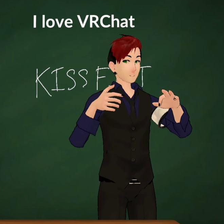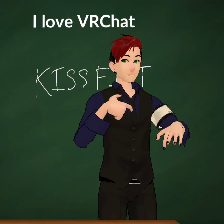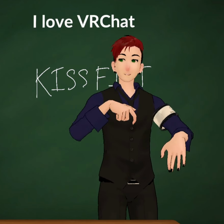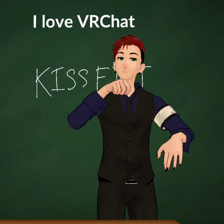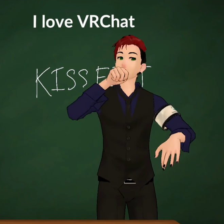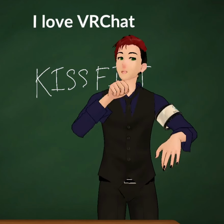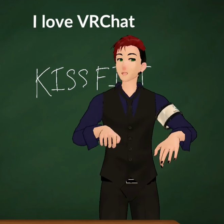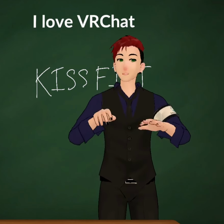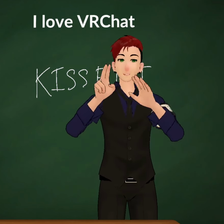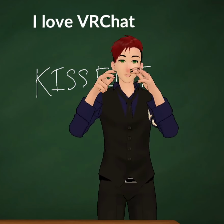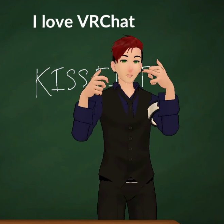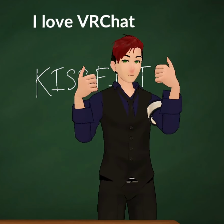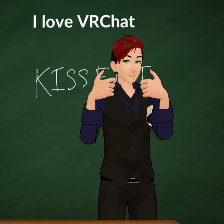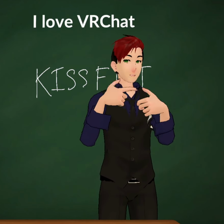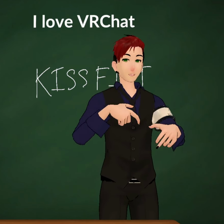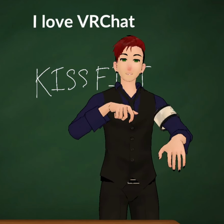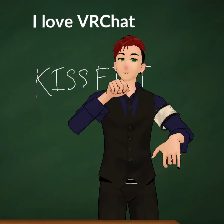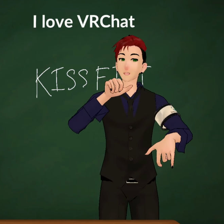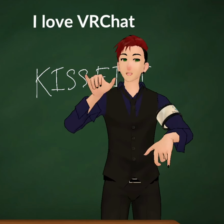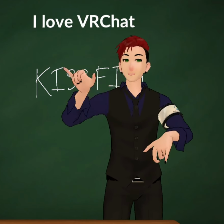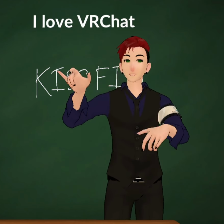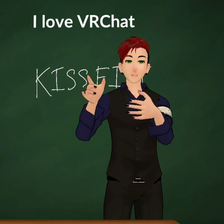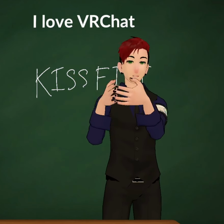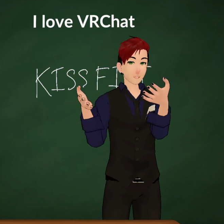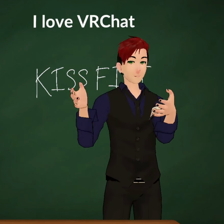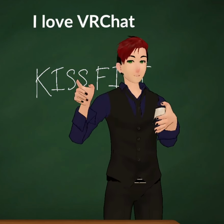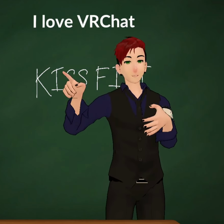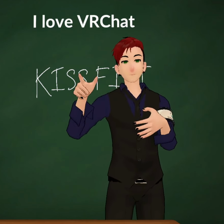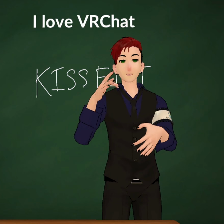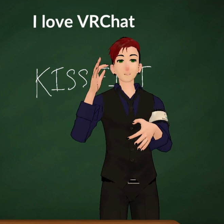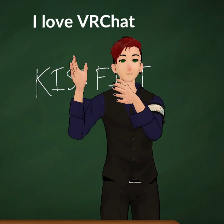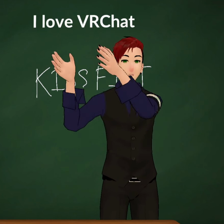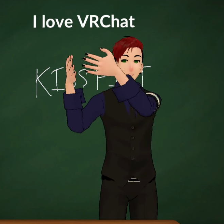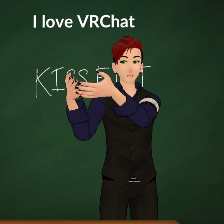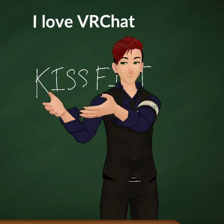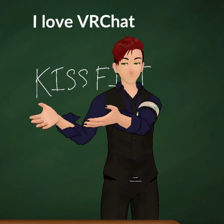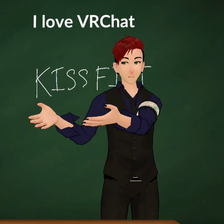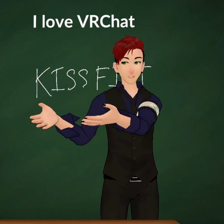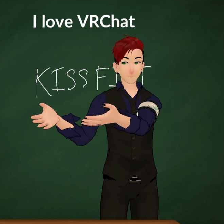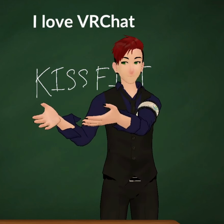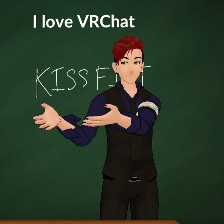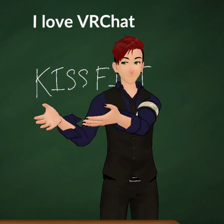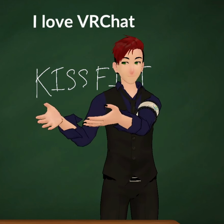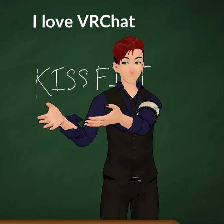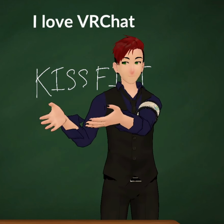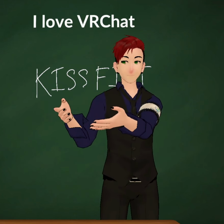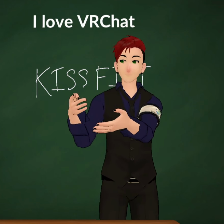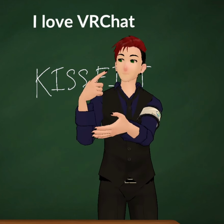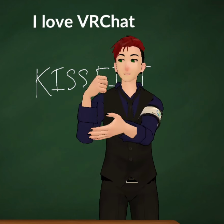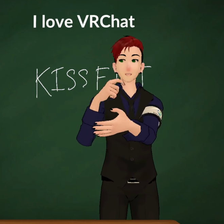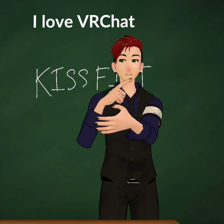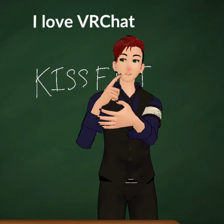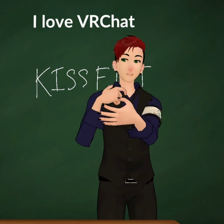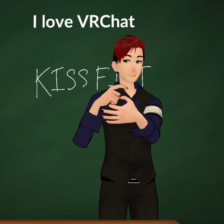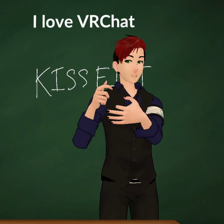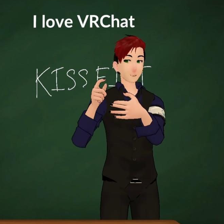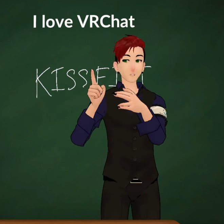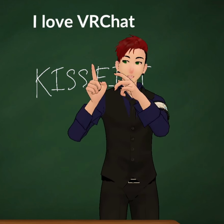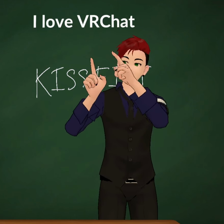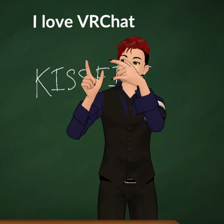VRChat. I love video games. I love that book. This is for a thing. Because I'm not going to actually like go